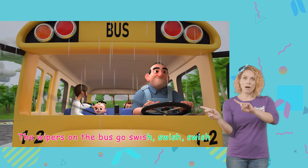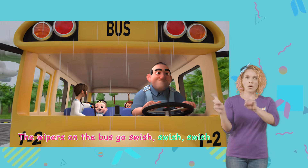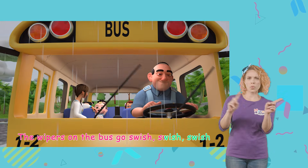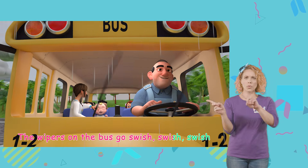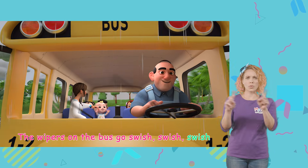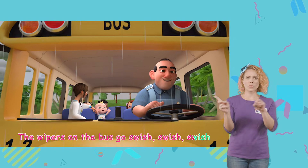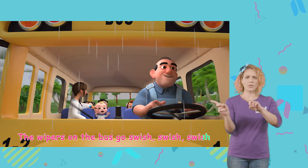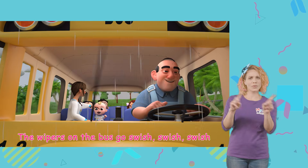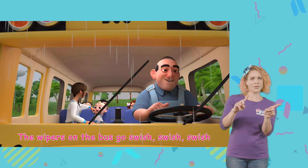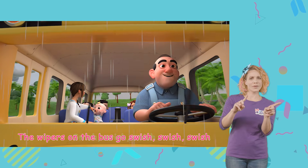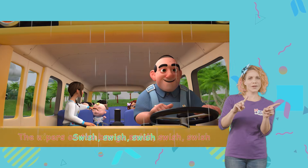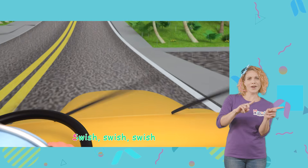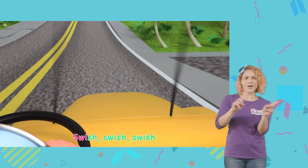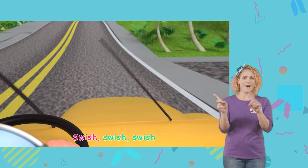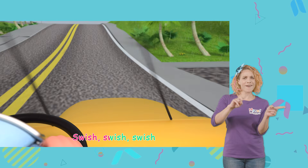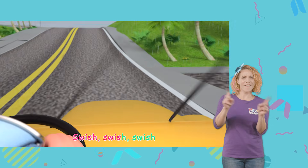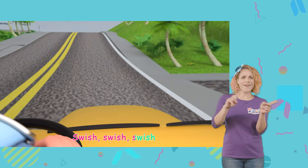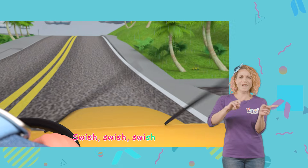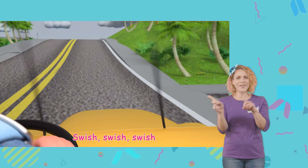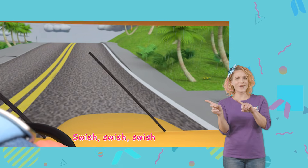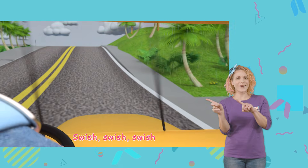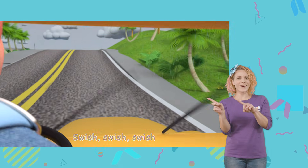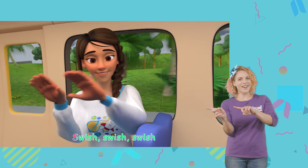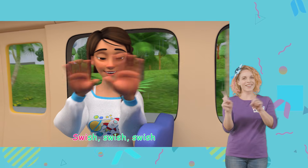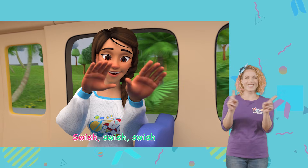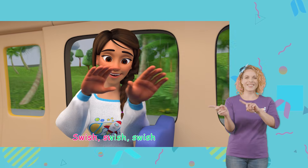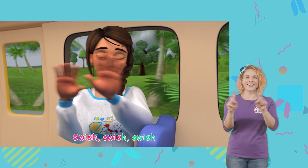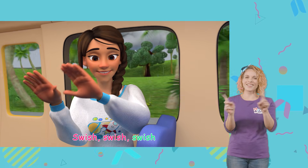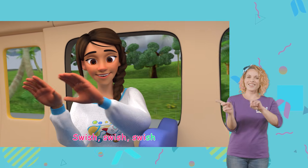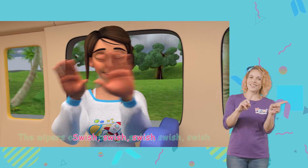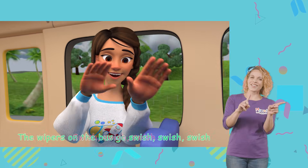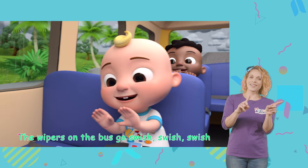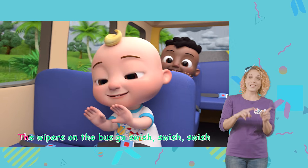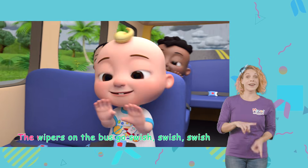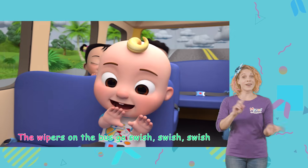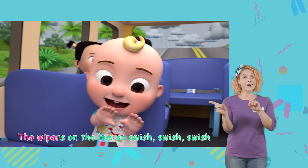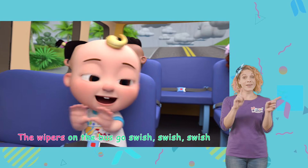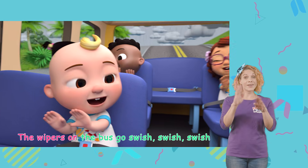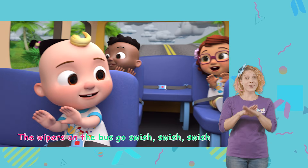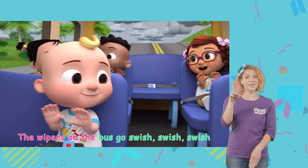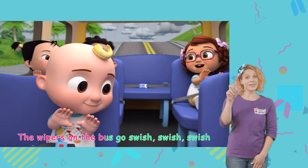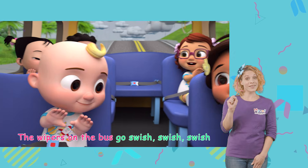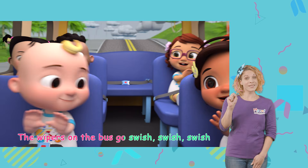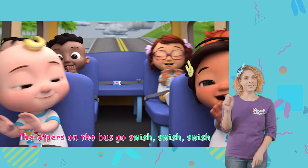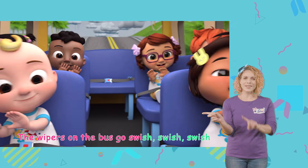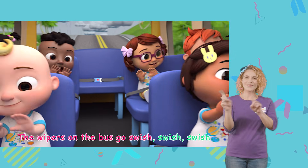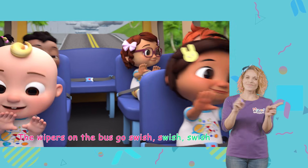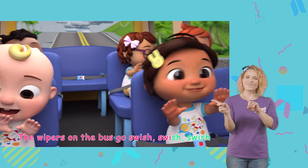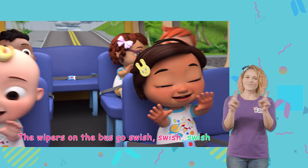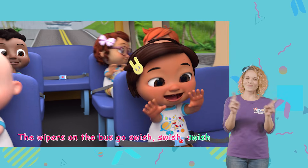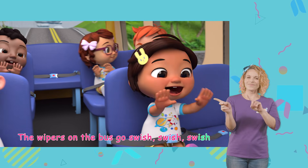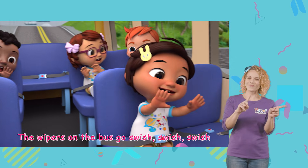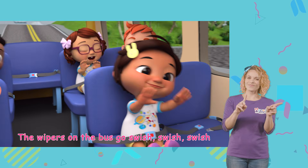go swish, swish, swish, swish, swish, swish, swish, swish, swish. The wipers on the bus go